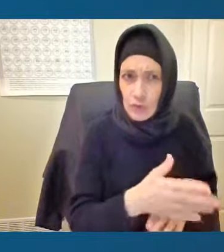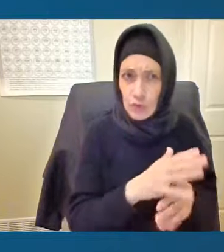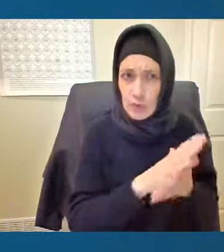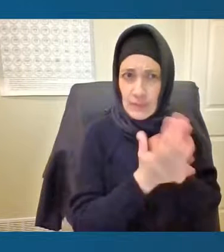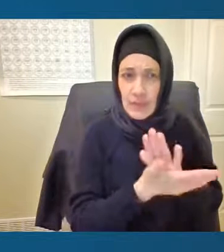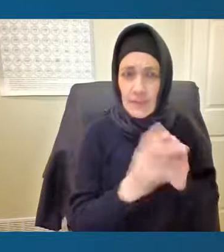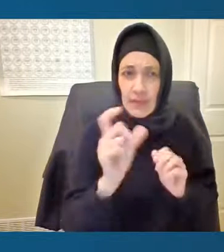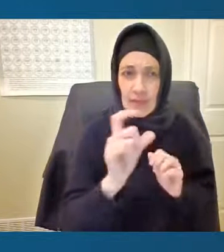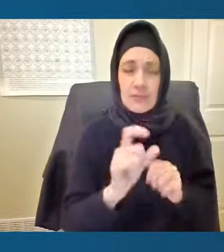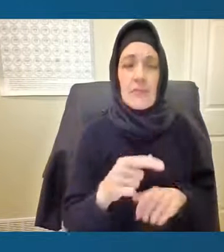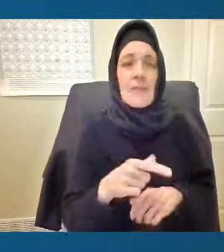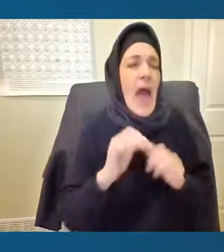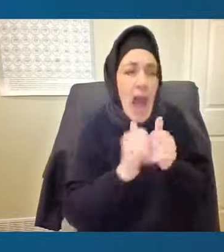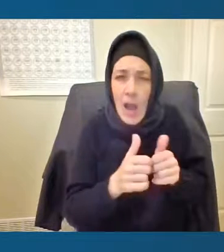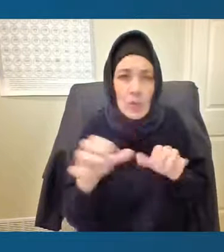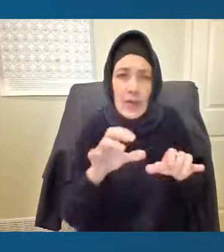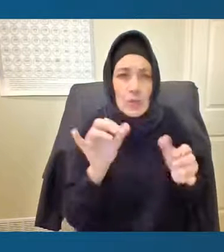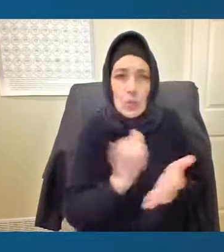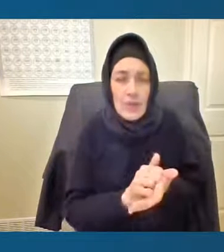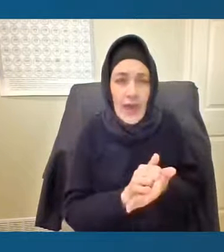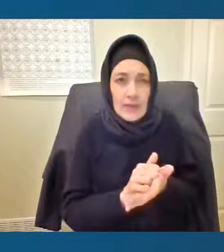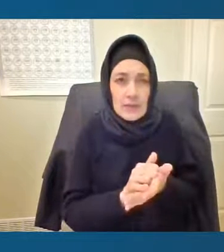Subhanallah. You're like, yo, man, we're going to be here for a minute, yo.